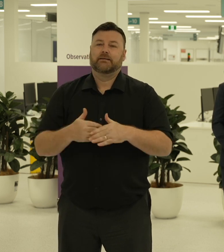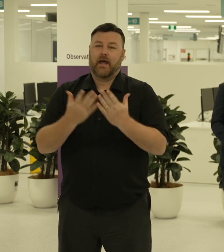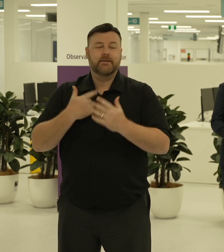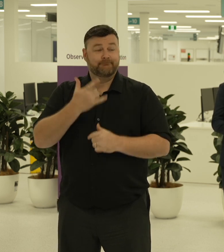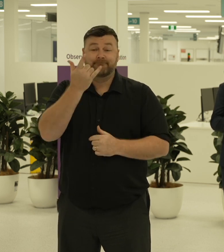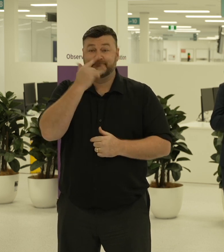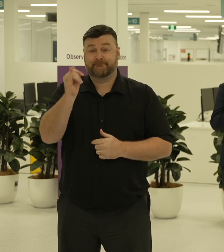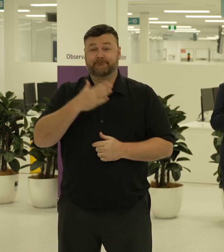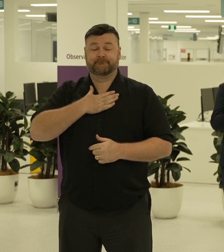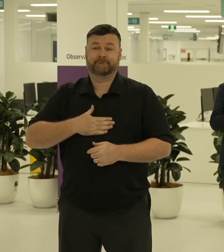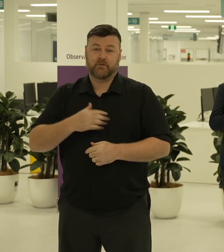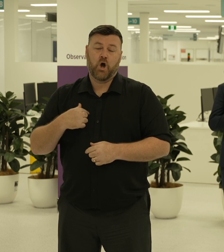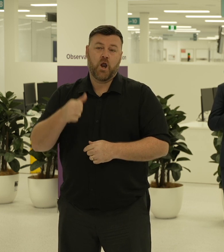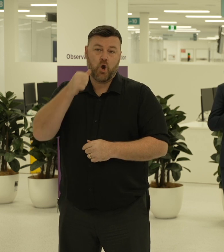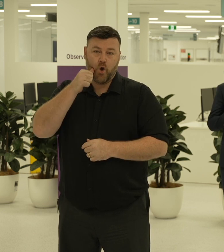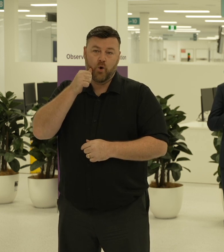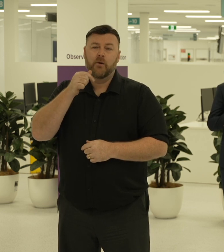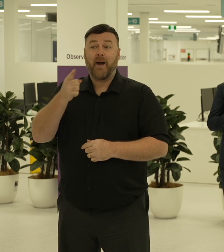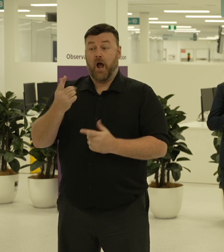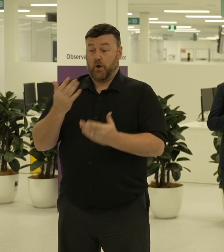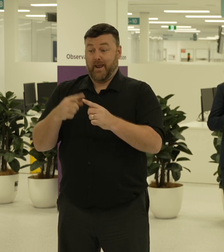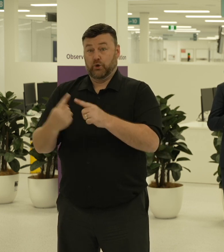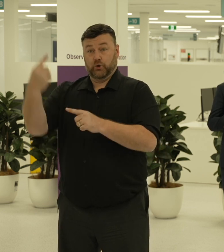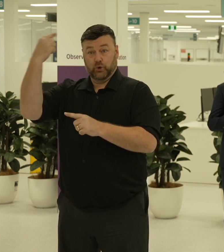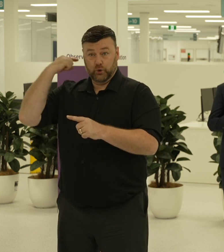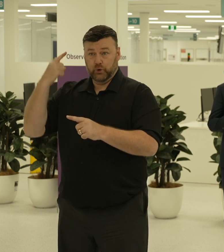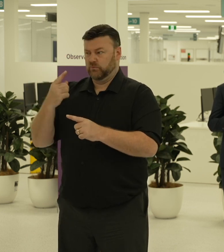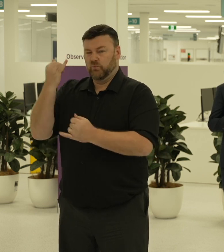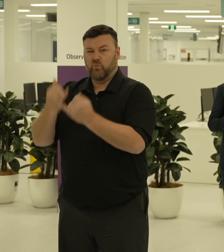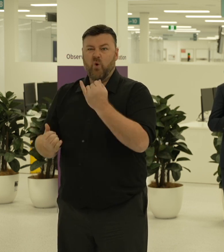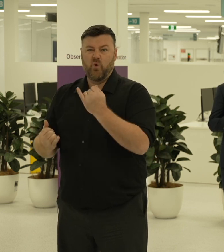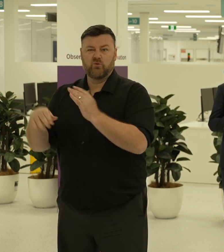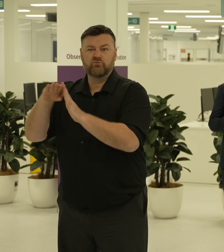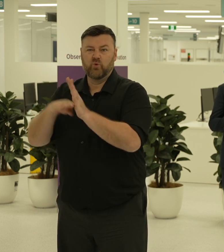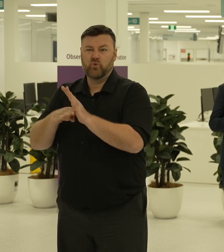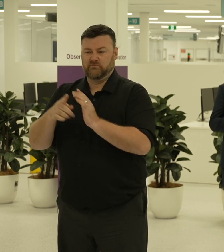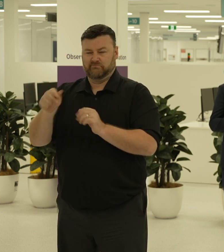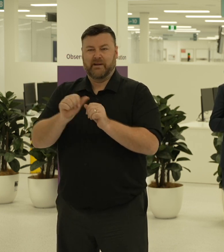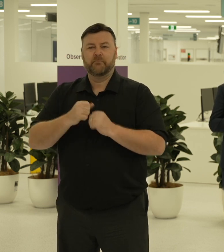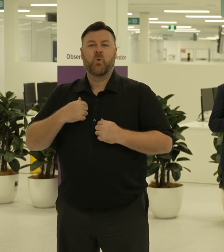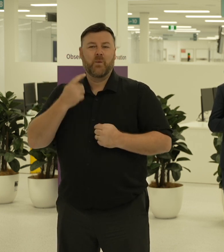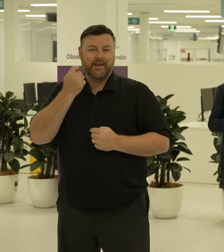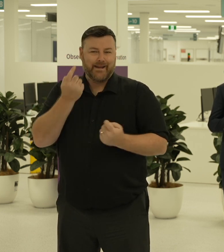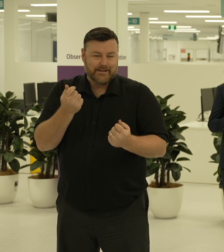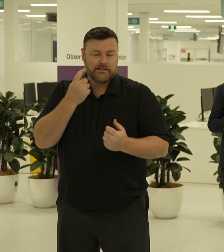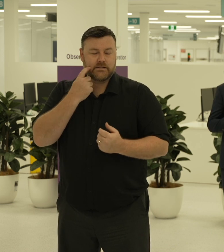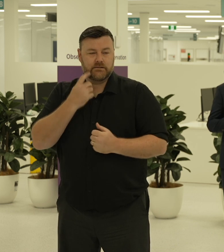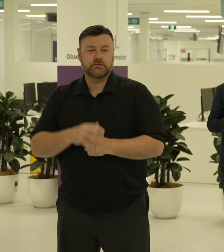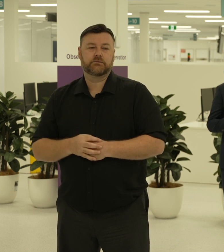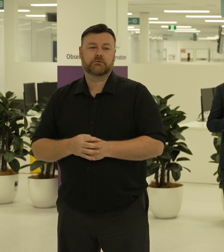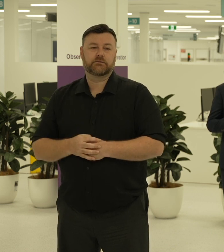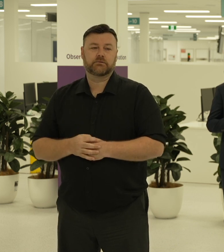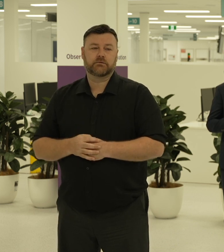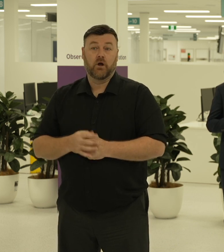inconvenience today is much, much less than it has been over the last 2 years. I'm incredibly pleased with